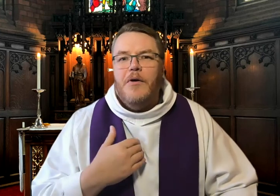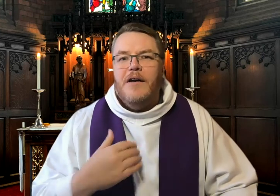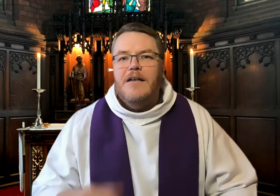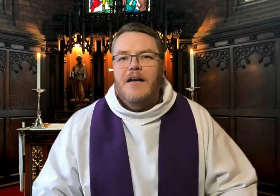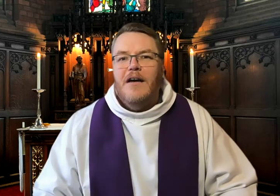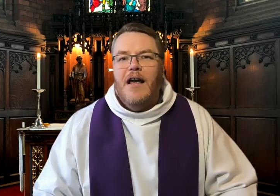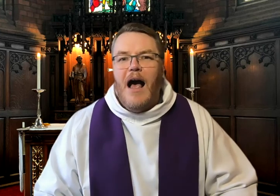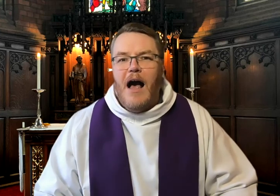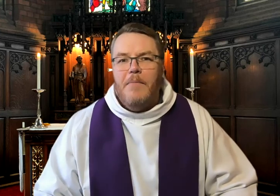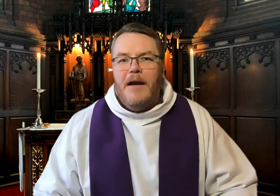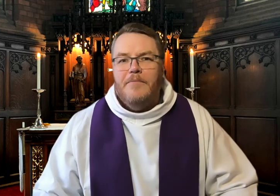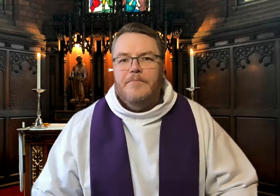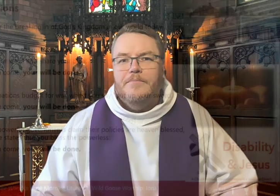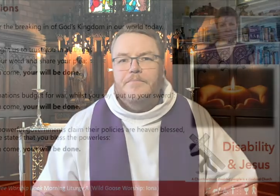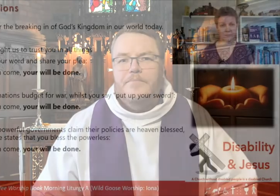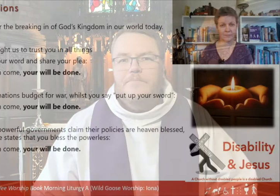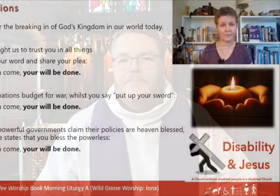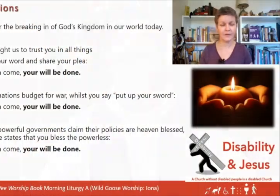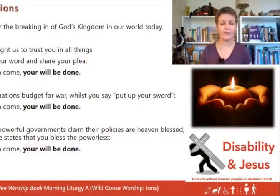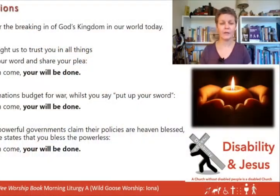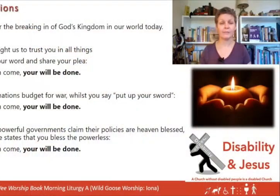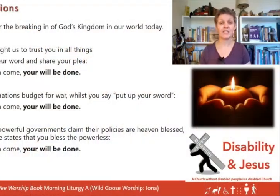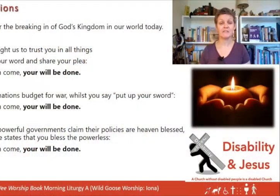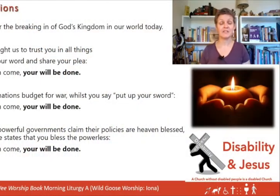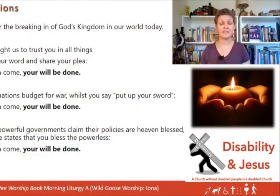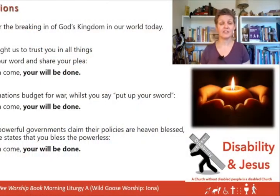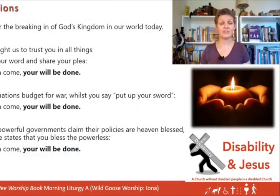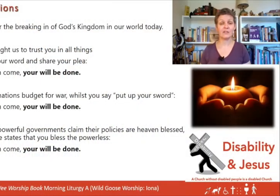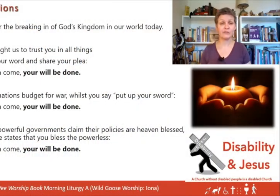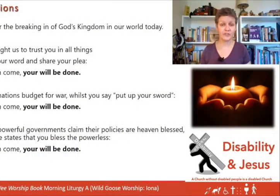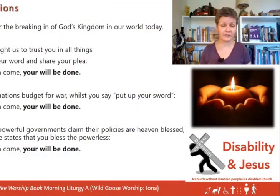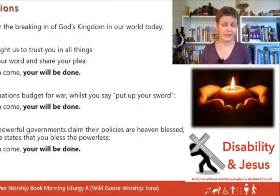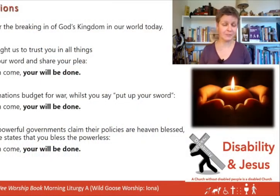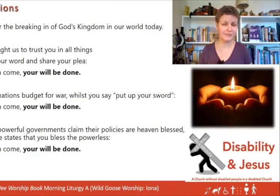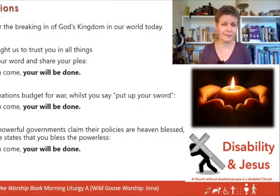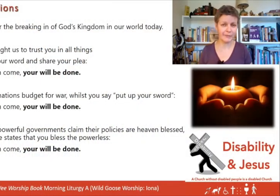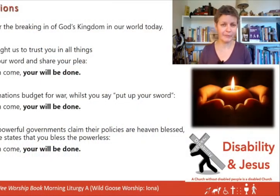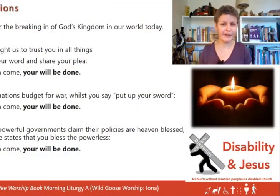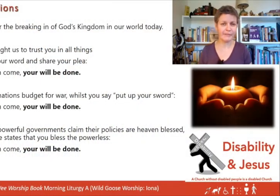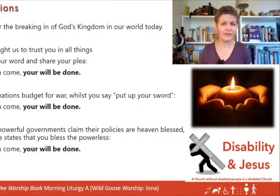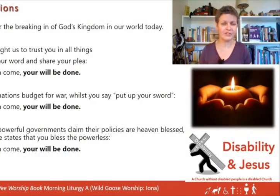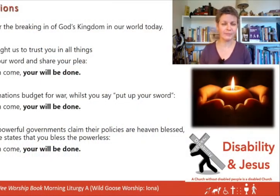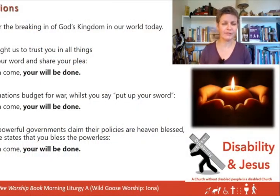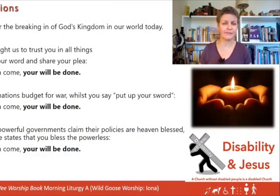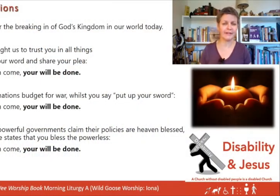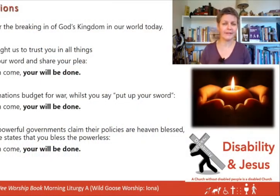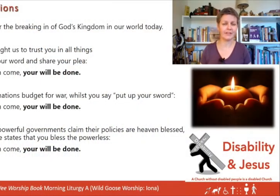Spirit. Amen. Our prayers of intercession are also adapted from the We Worship book from the Iona